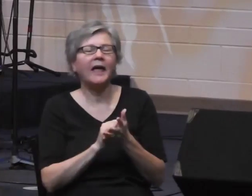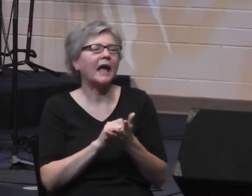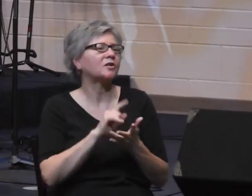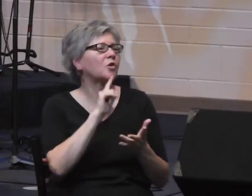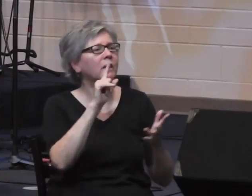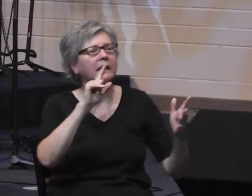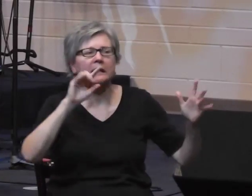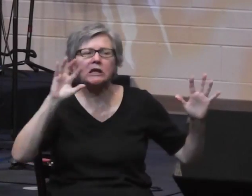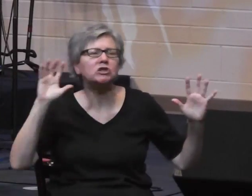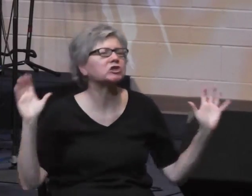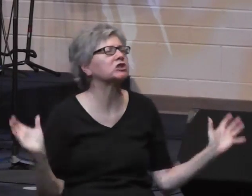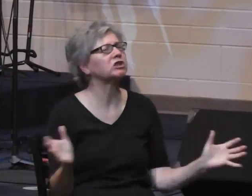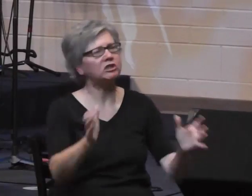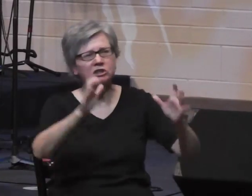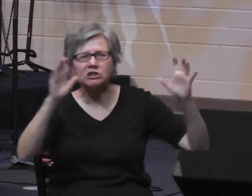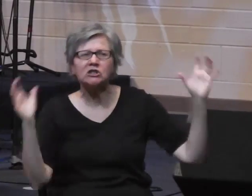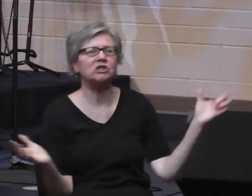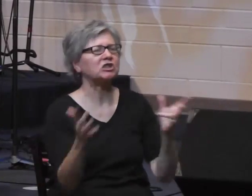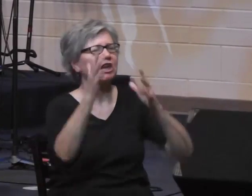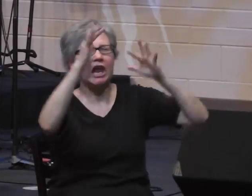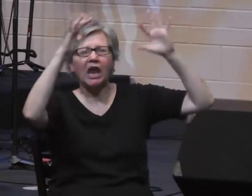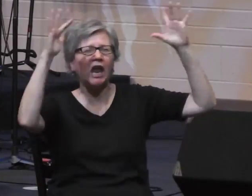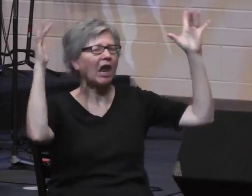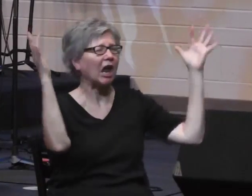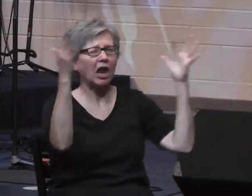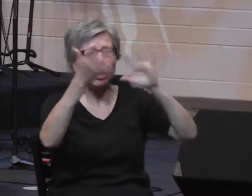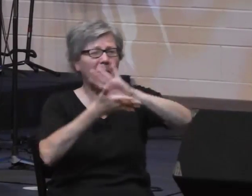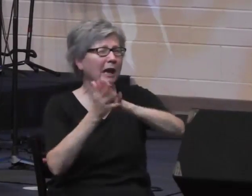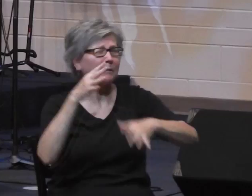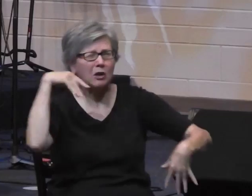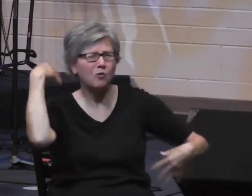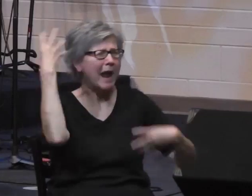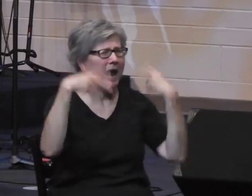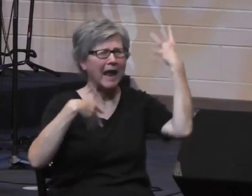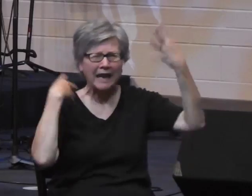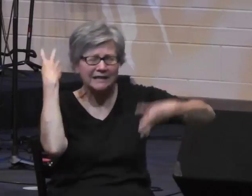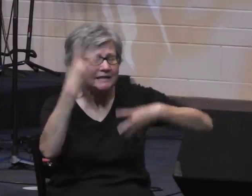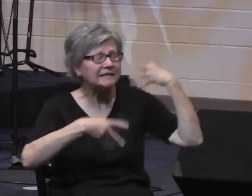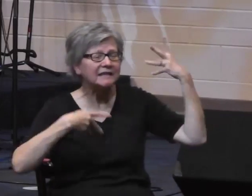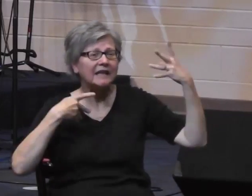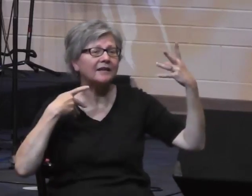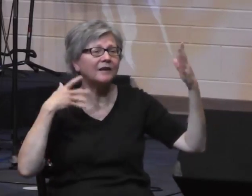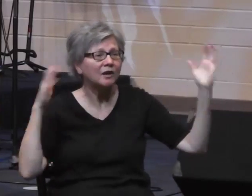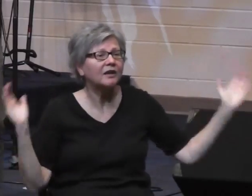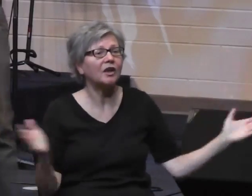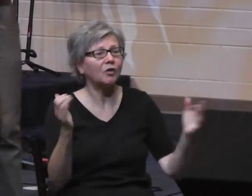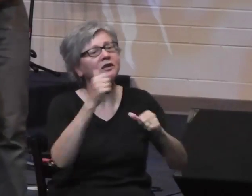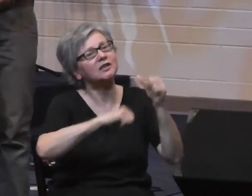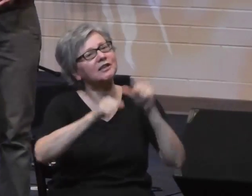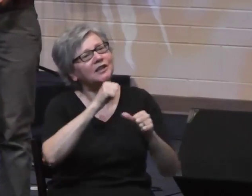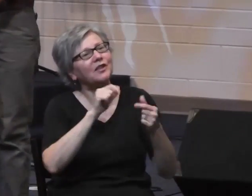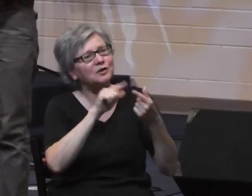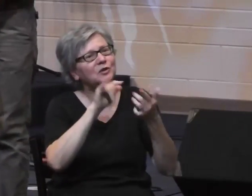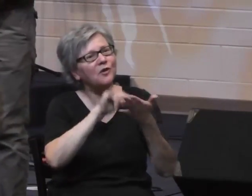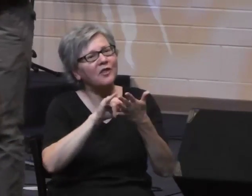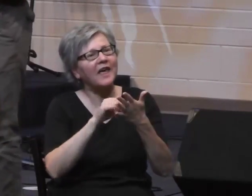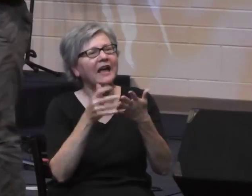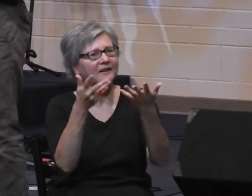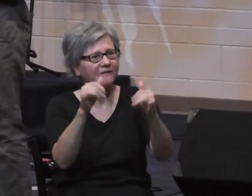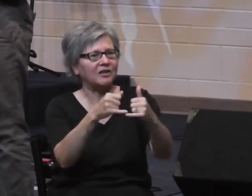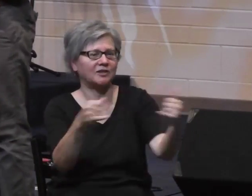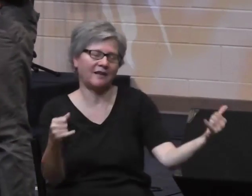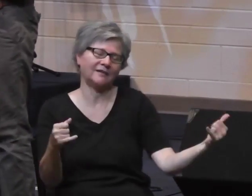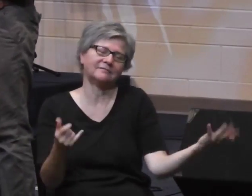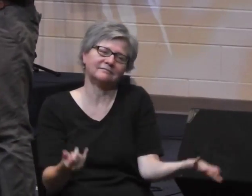insane, advocating for, cheering, screaming, yelling, supporting, bringing one another on to the finish line. Because I tell you what,